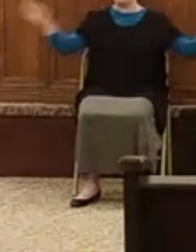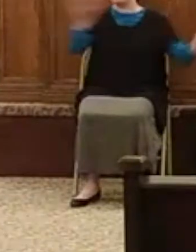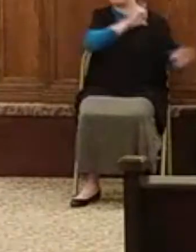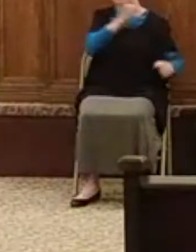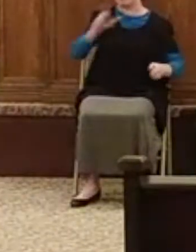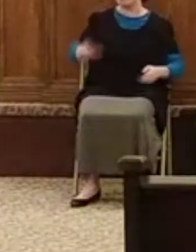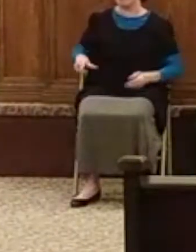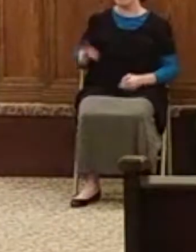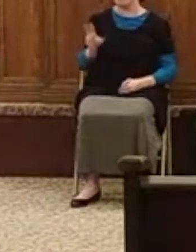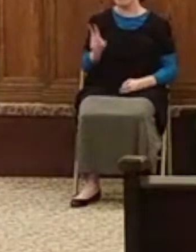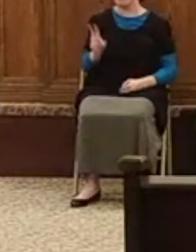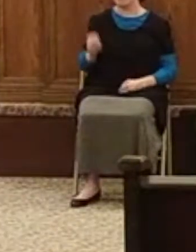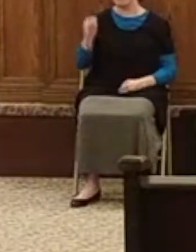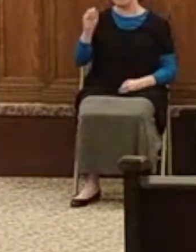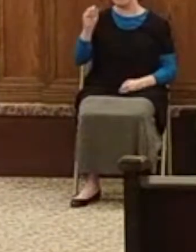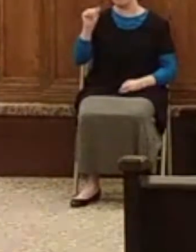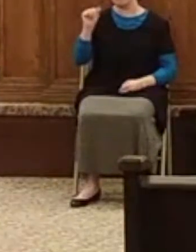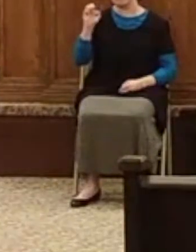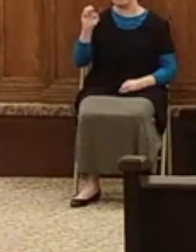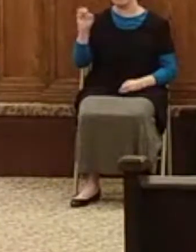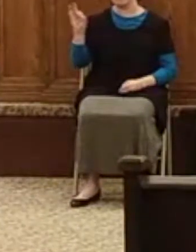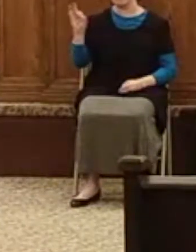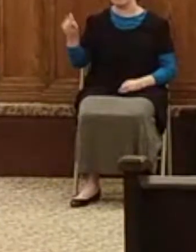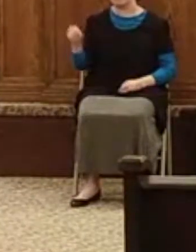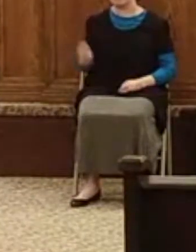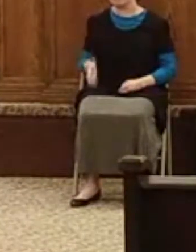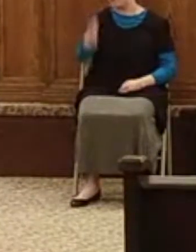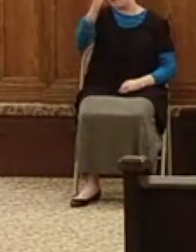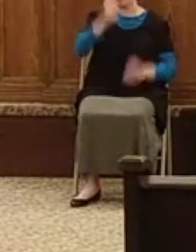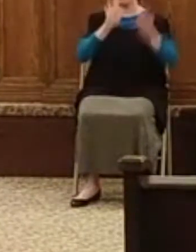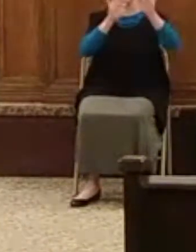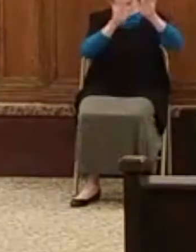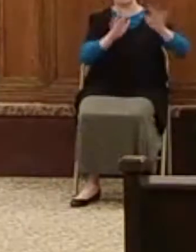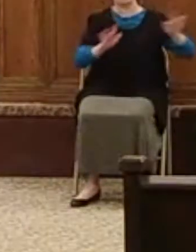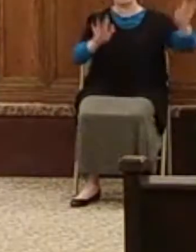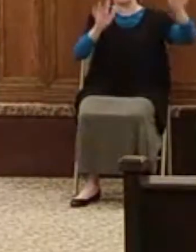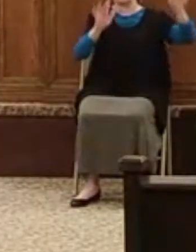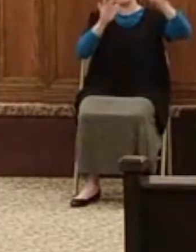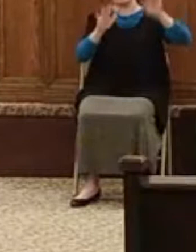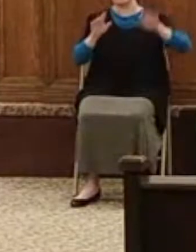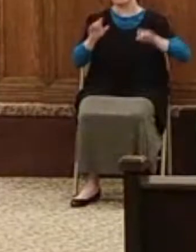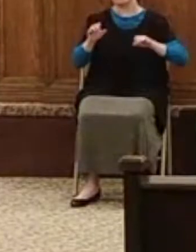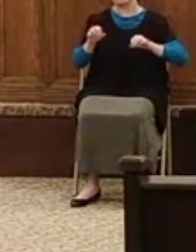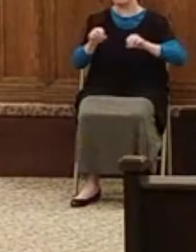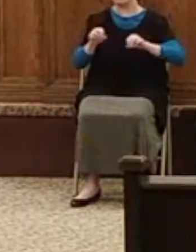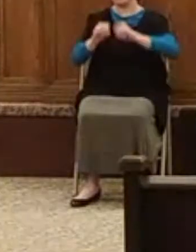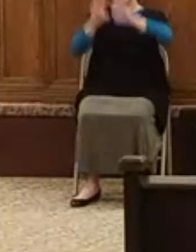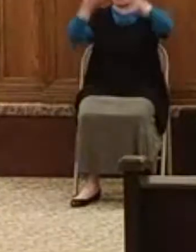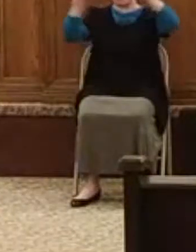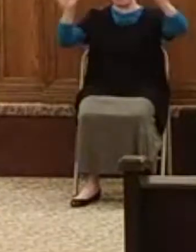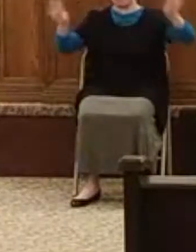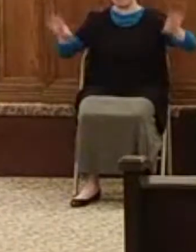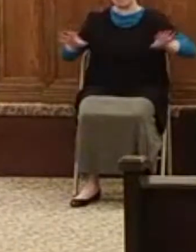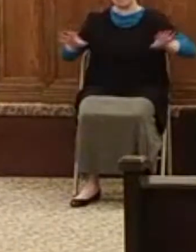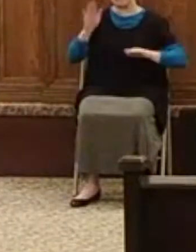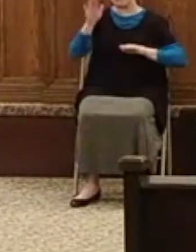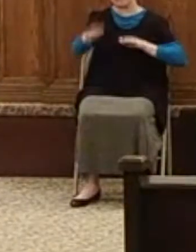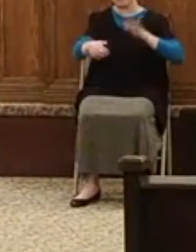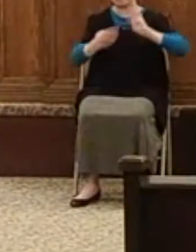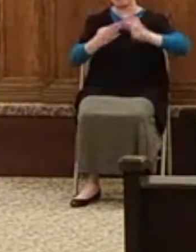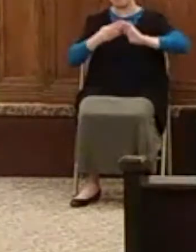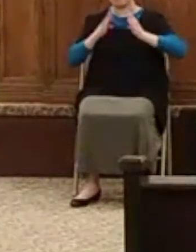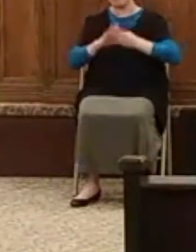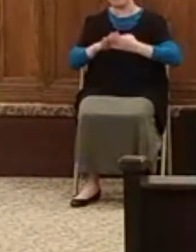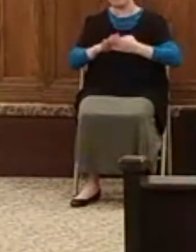of the Lord had no effect upon them. Yet in God's mercy, amen, light stepped into those